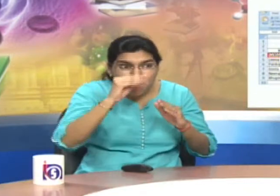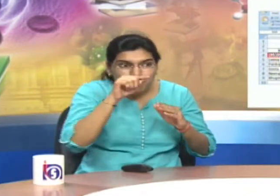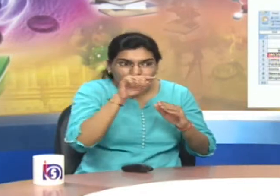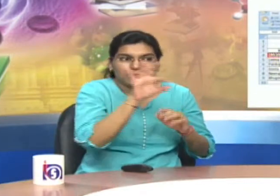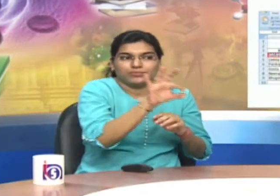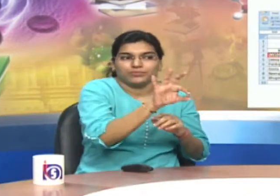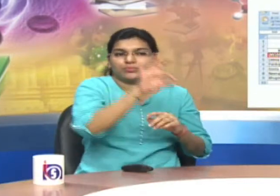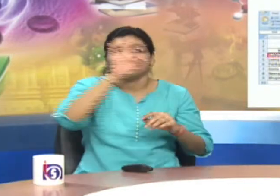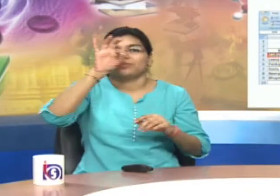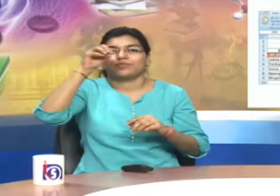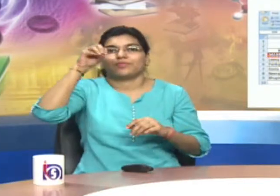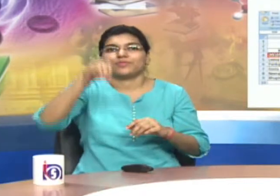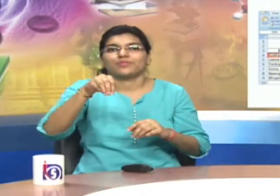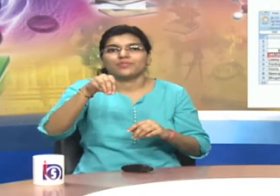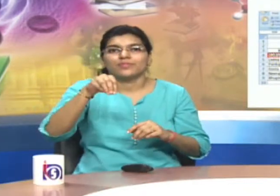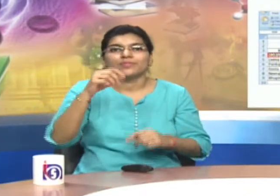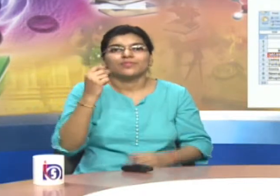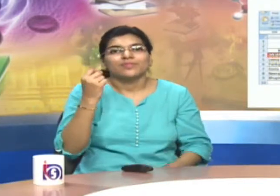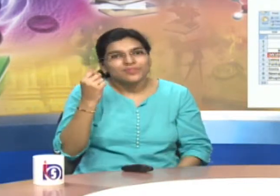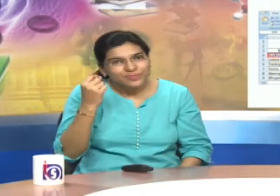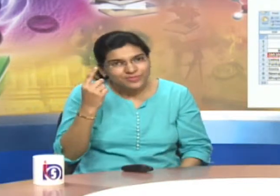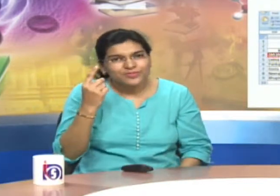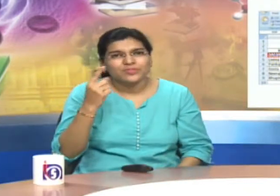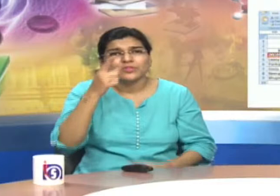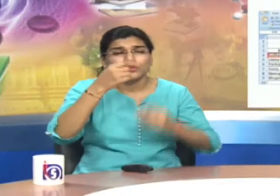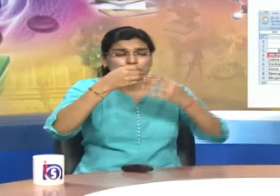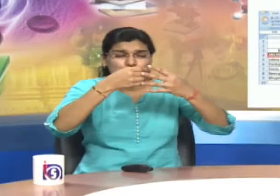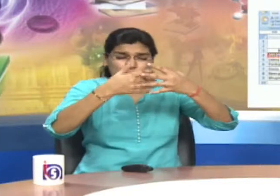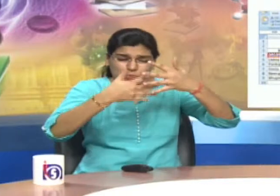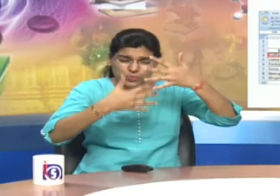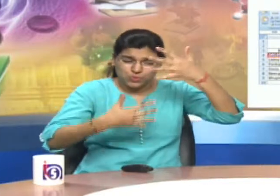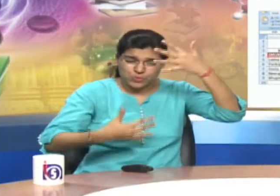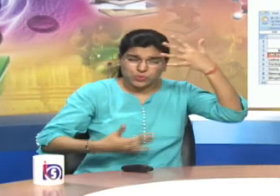You want to find the minimum, so it has all automatically chosen the